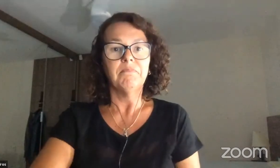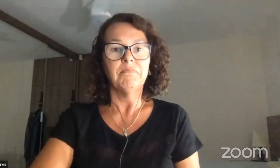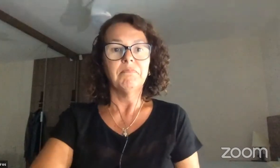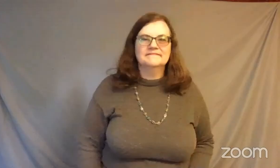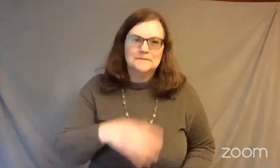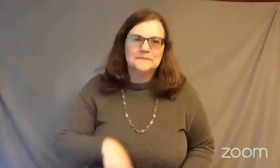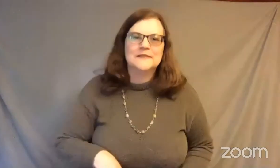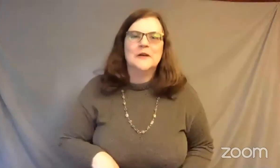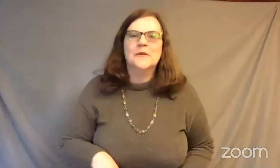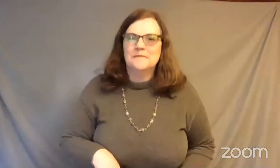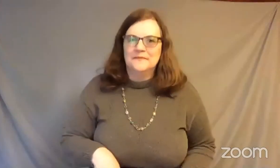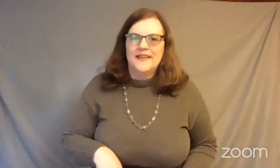why?